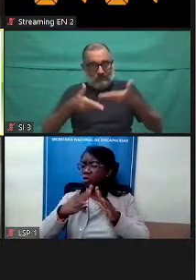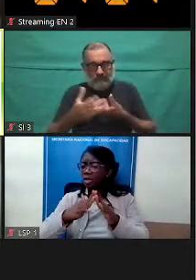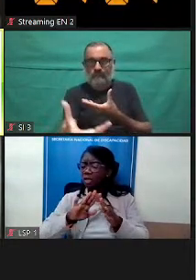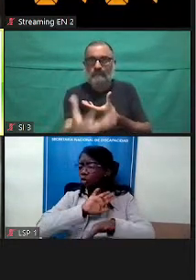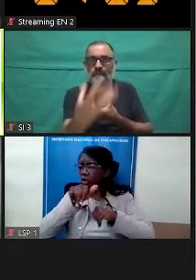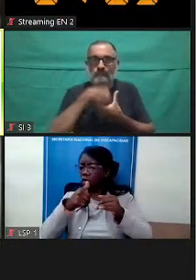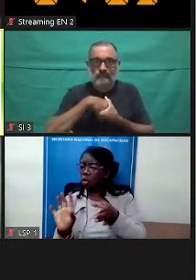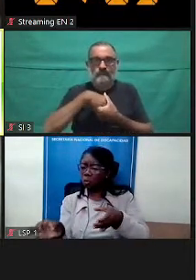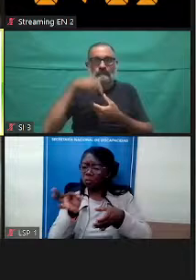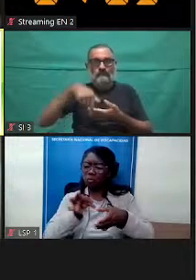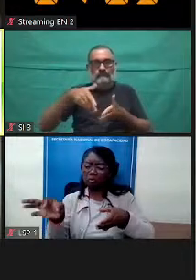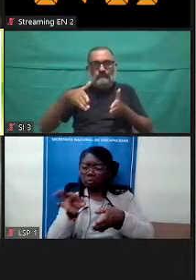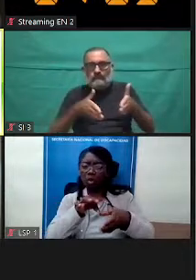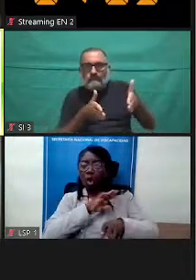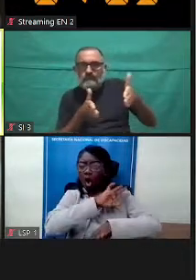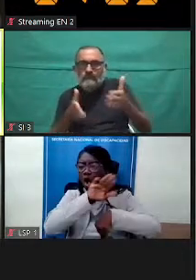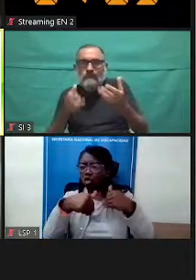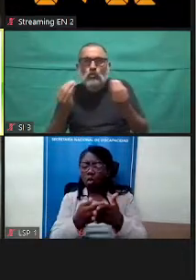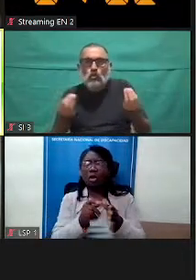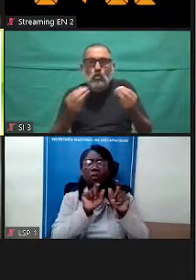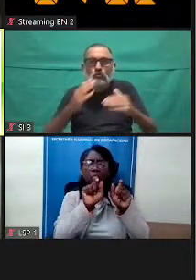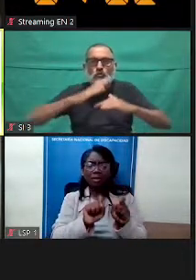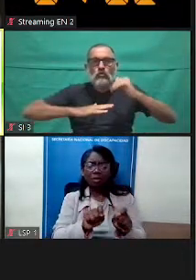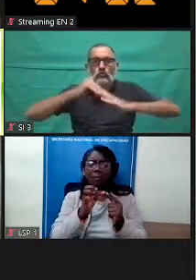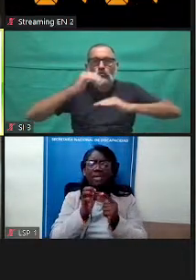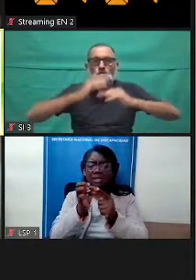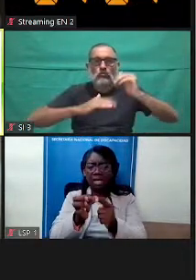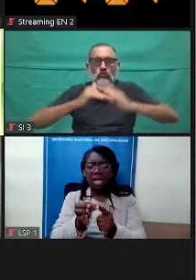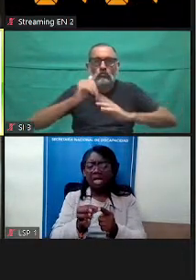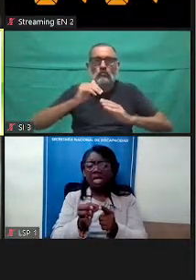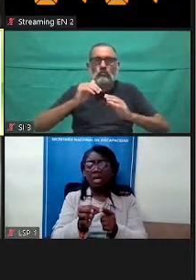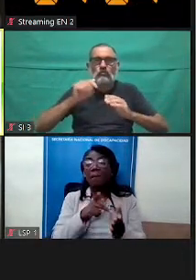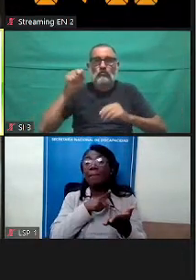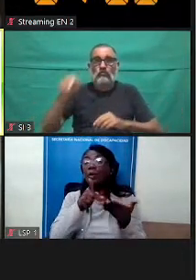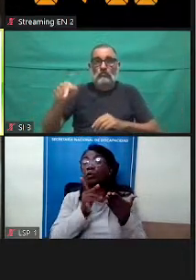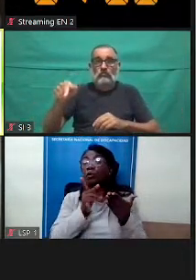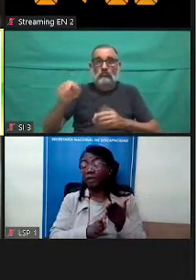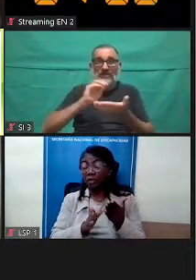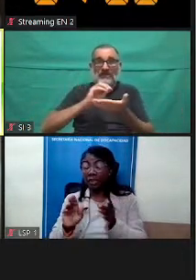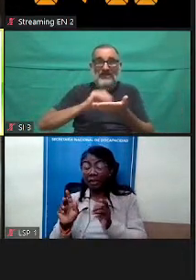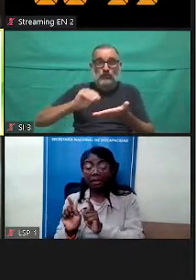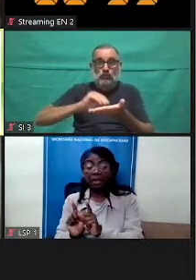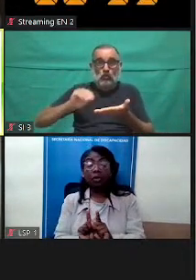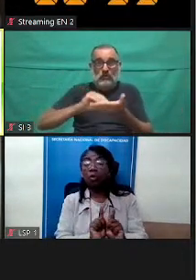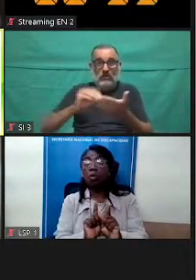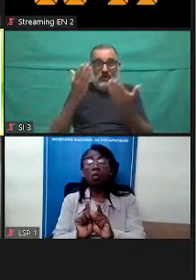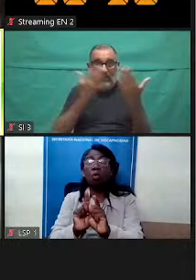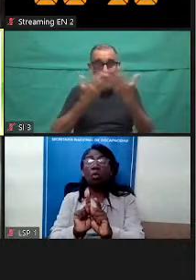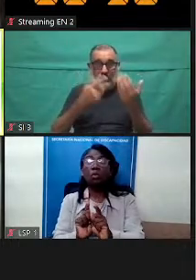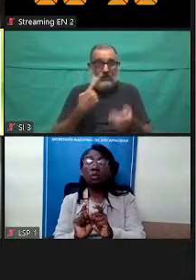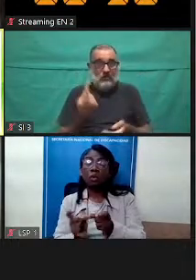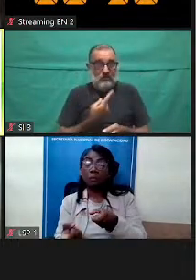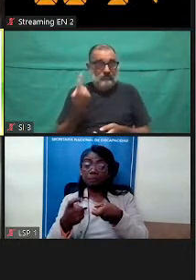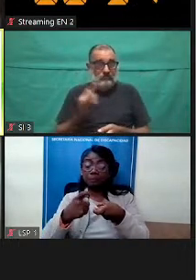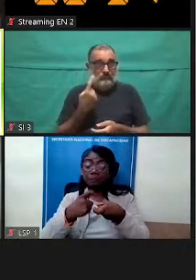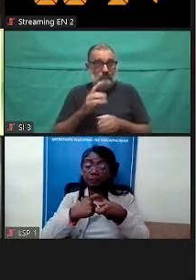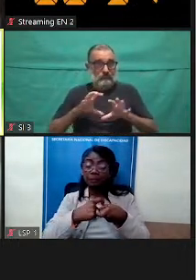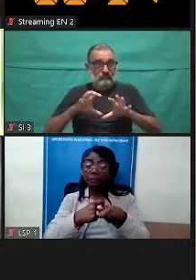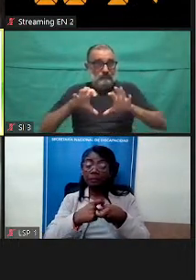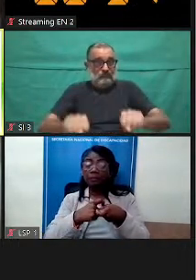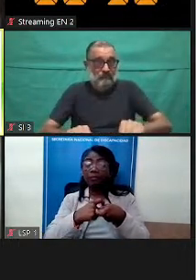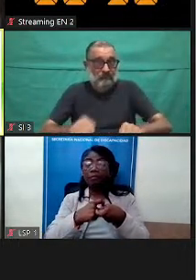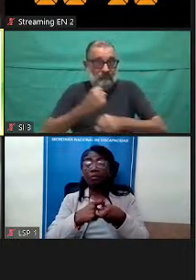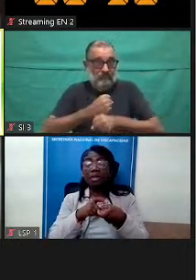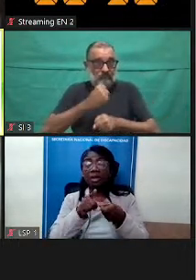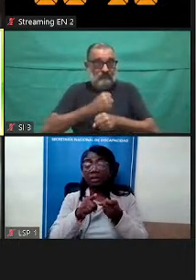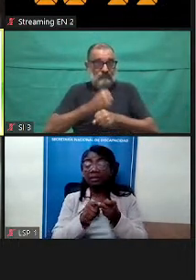fit and wear them as educators as professionals accompanying these processes can be a part of